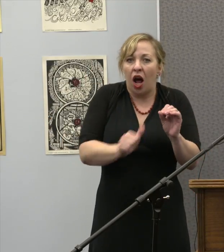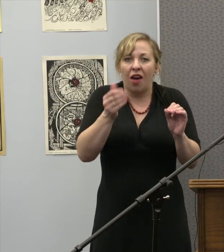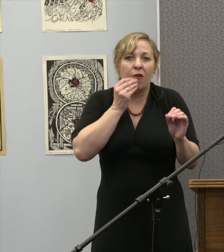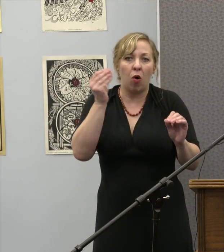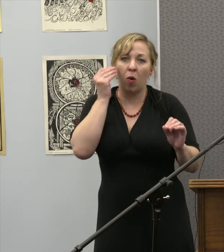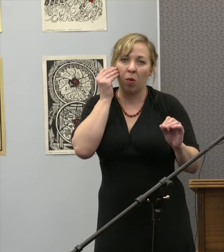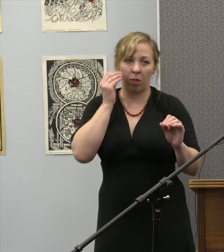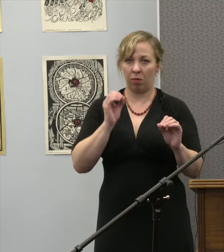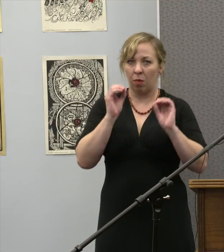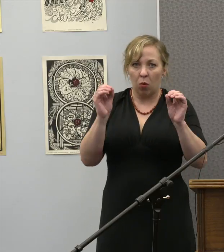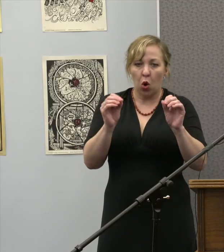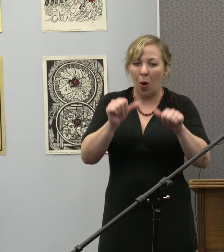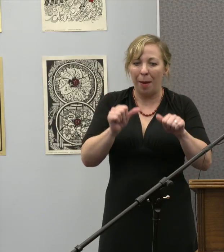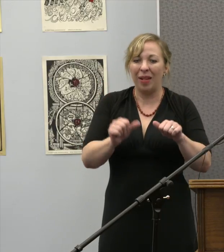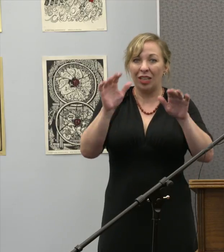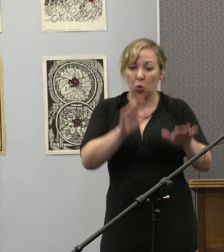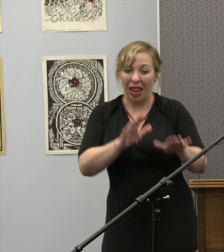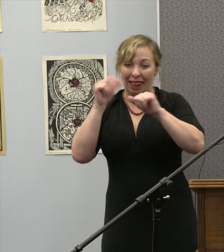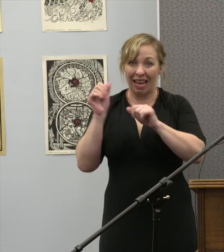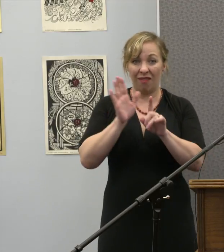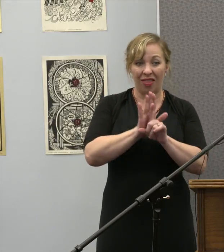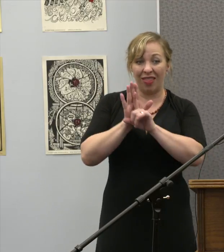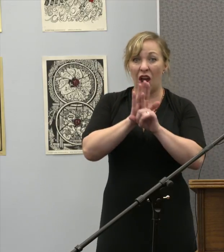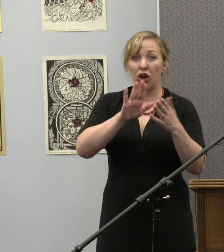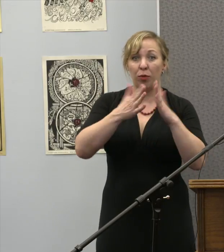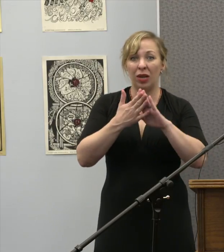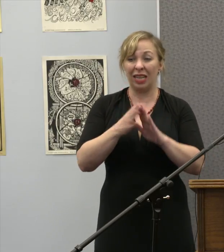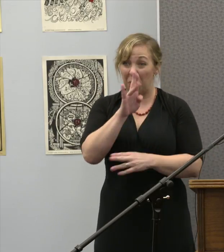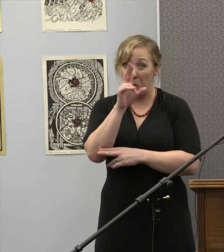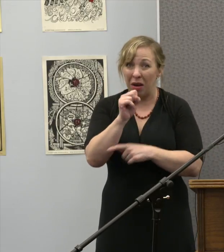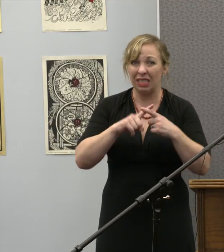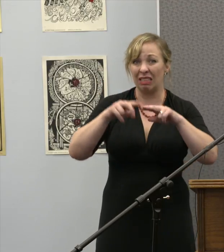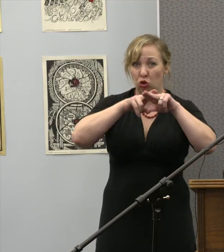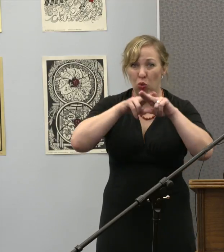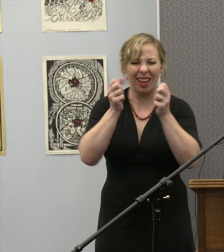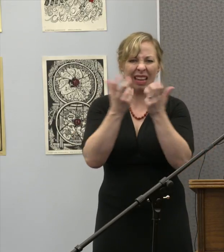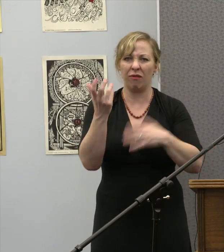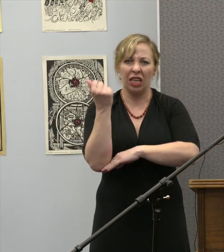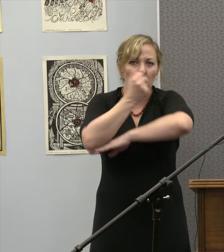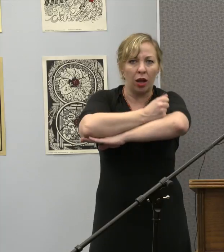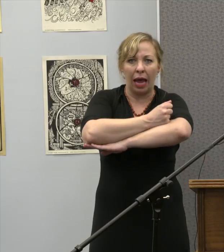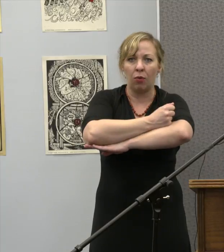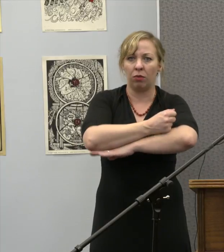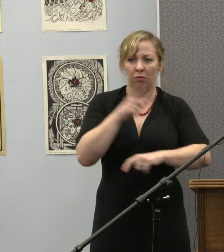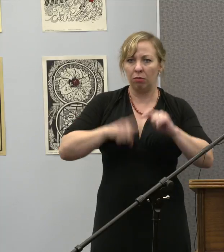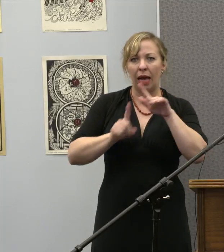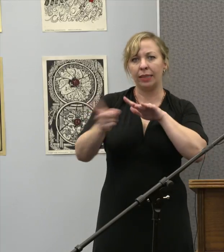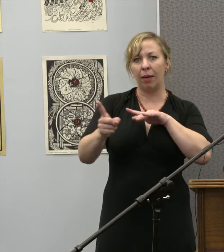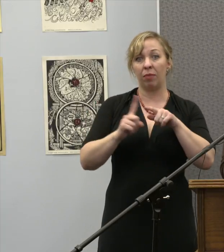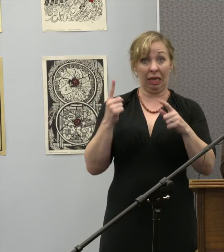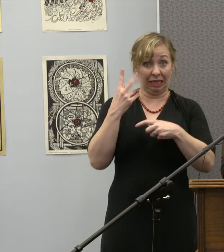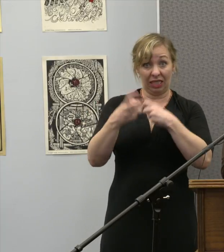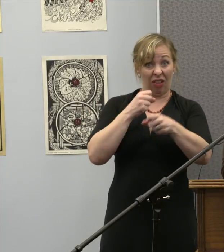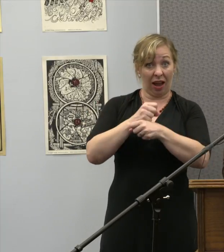or no reasonable means of leaving their neighborhoods because mass transit was shut down, among other reasons. In the 5 years since that